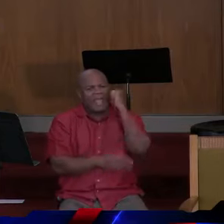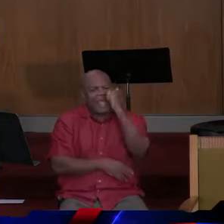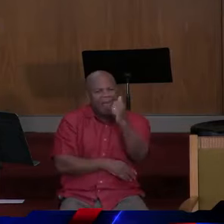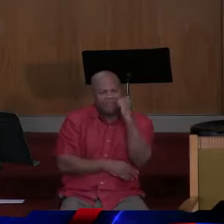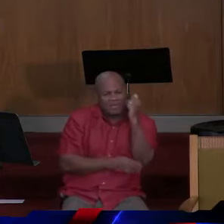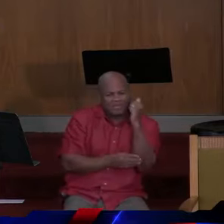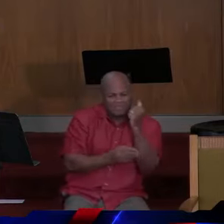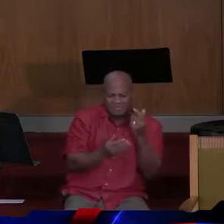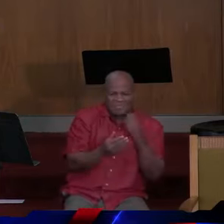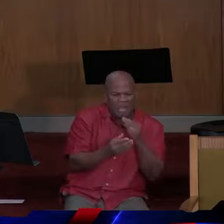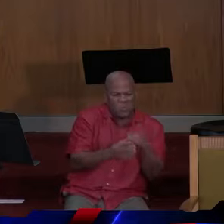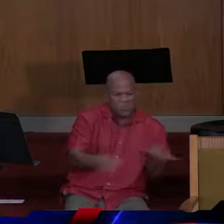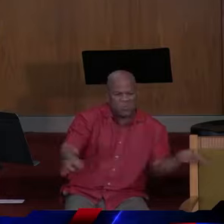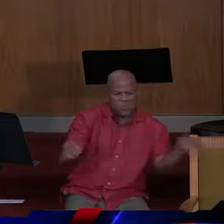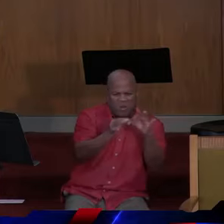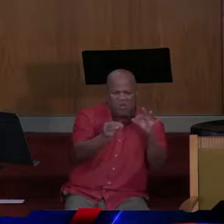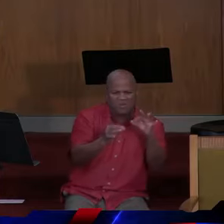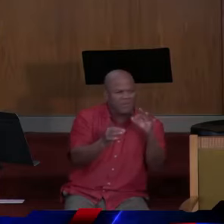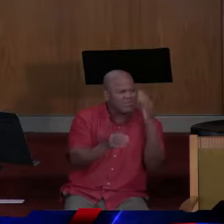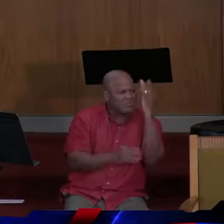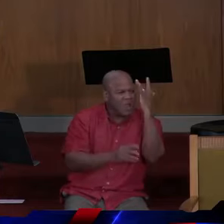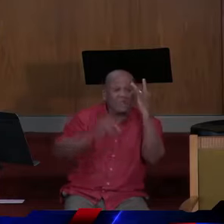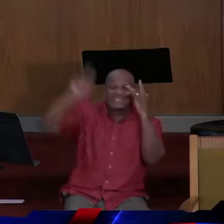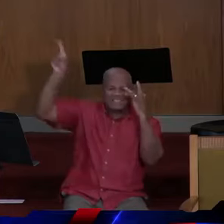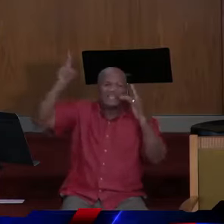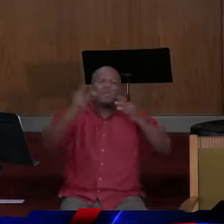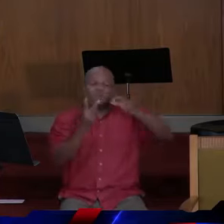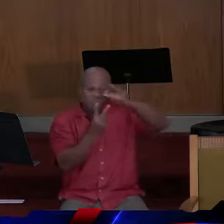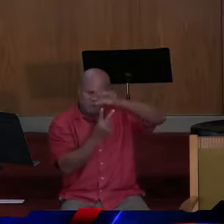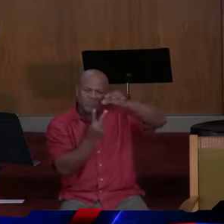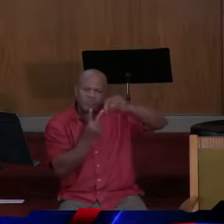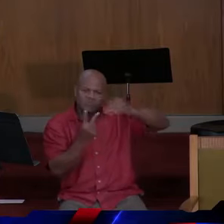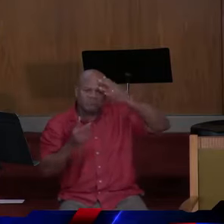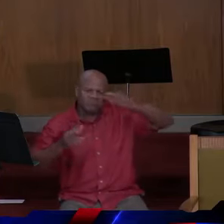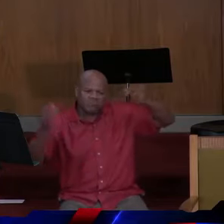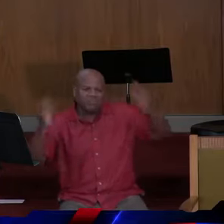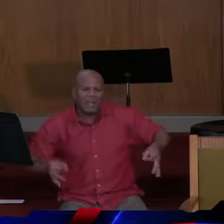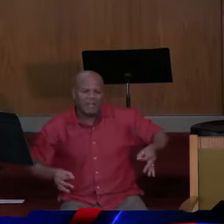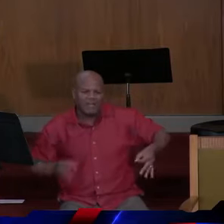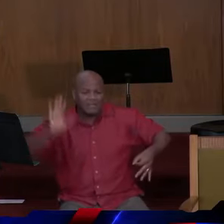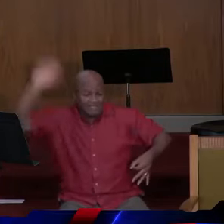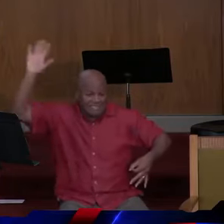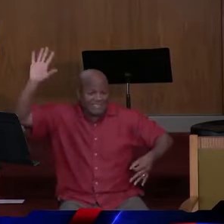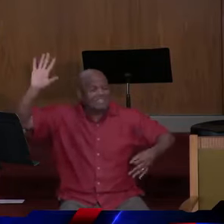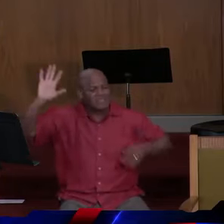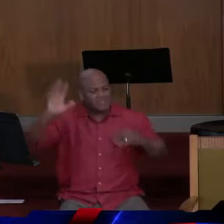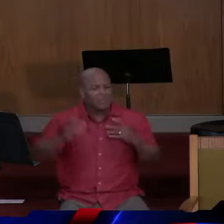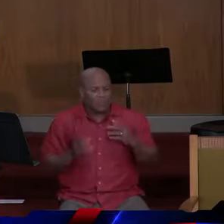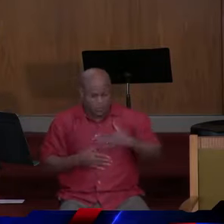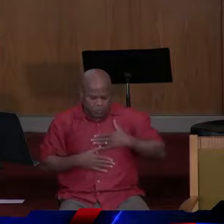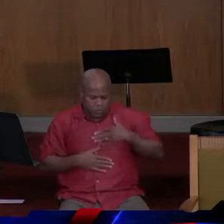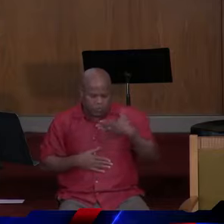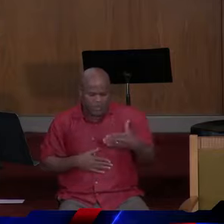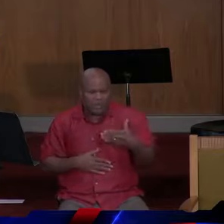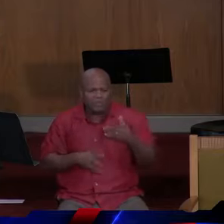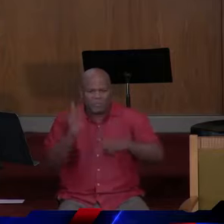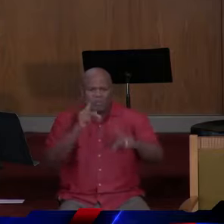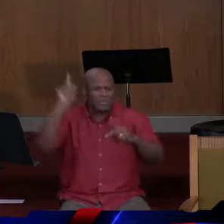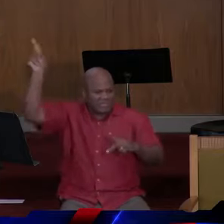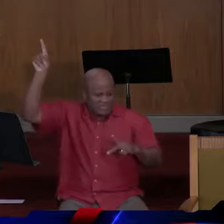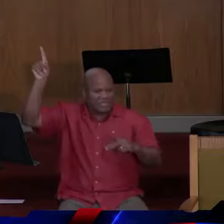basis. It's because he chooses to, and it's according to his self-determined will to bless those whom